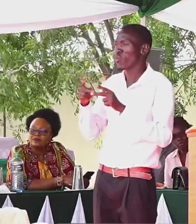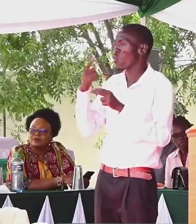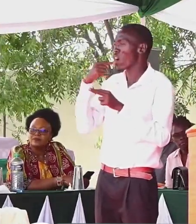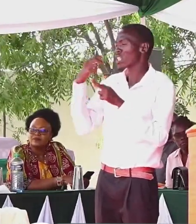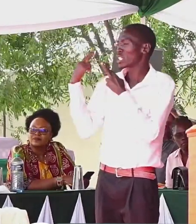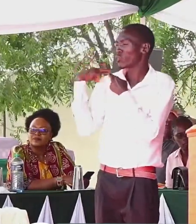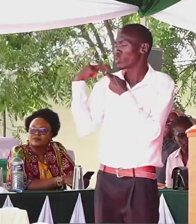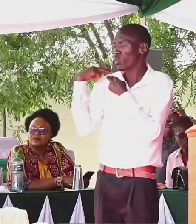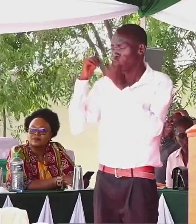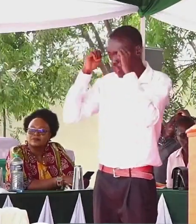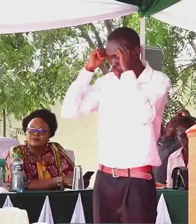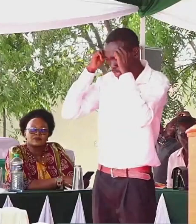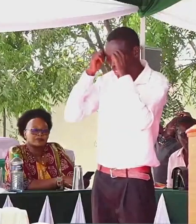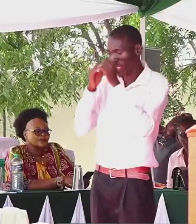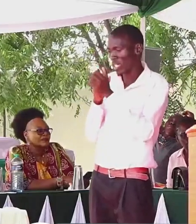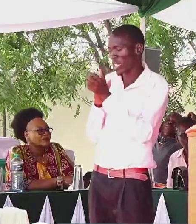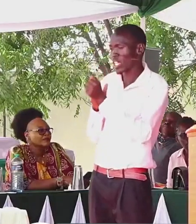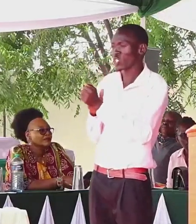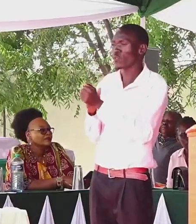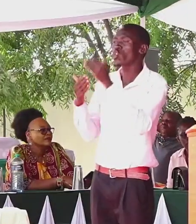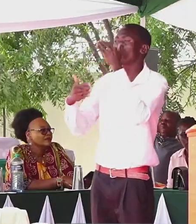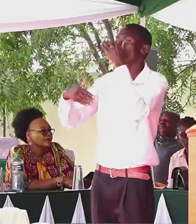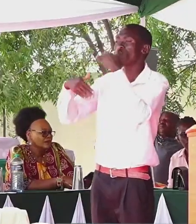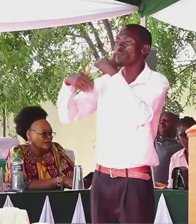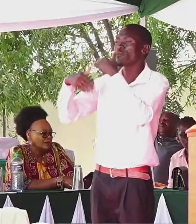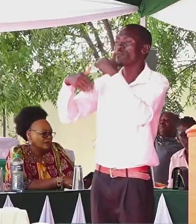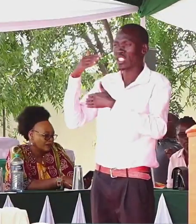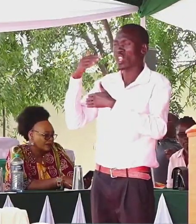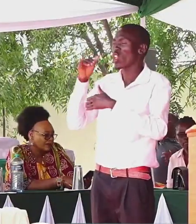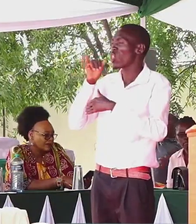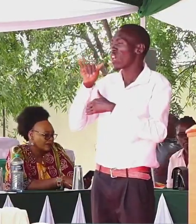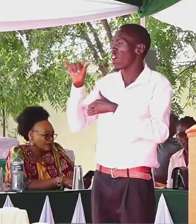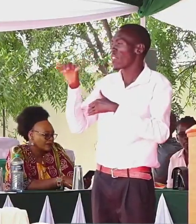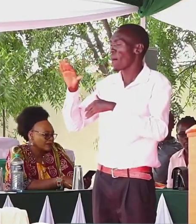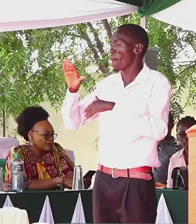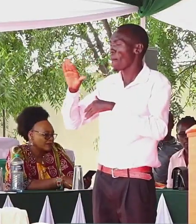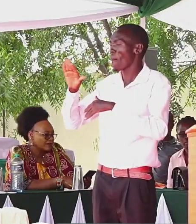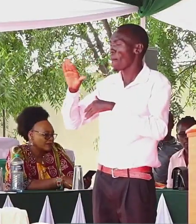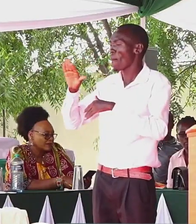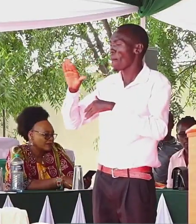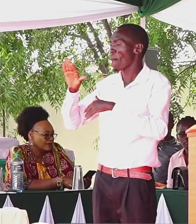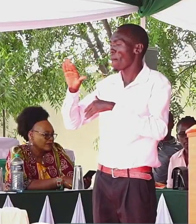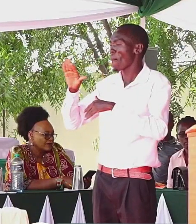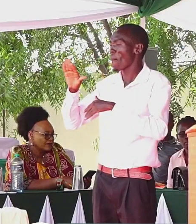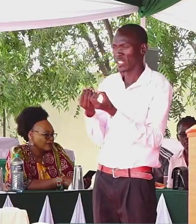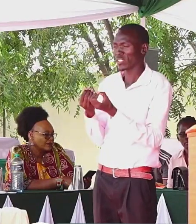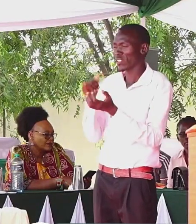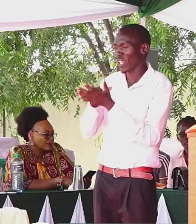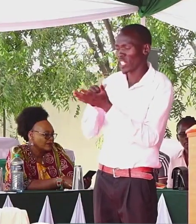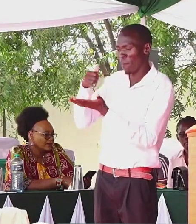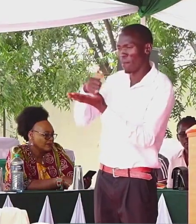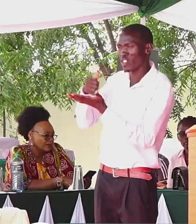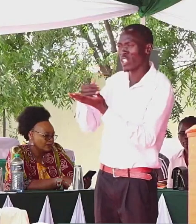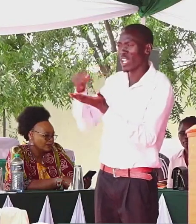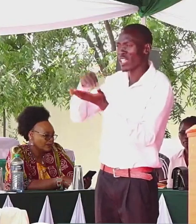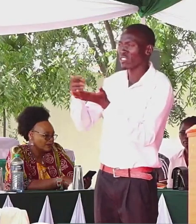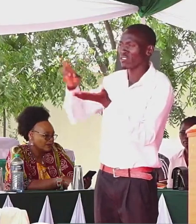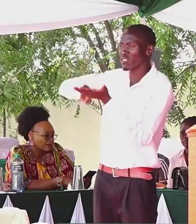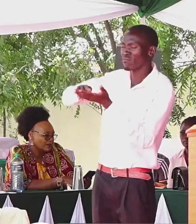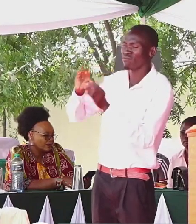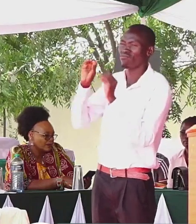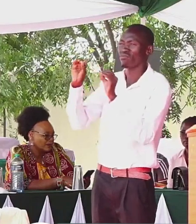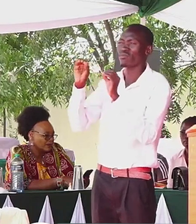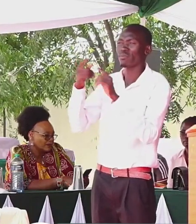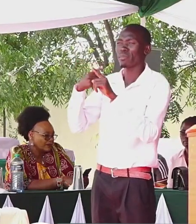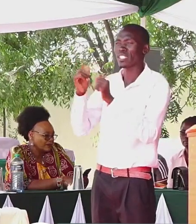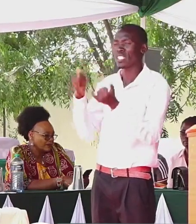student leadership, the universities, other partners that we work with that you have mentioned, that I do not want to repeat, that we